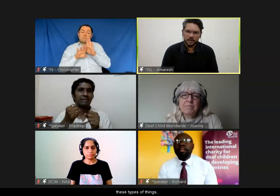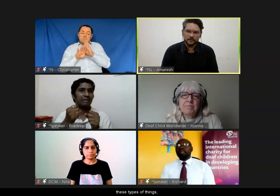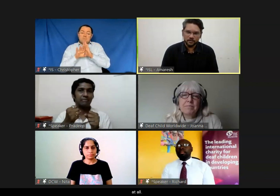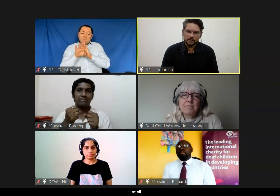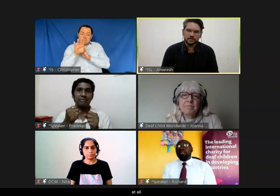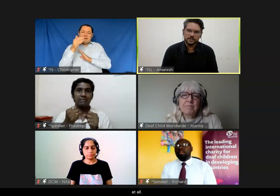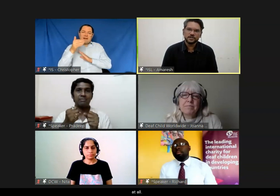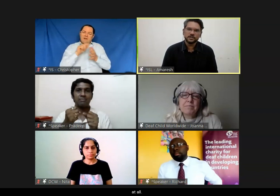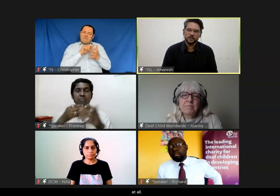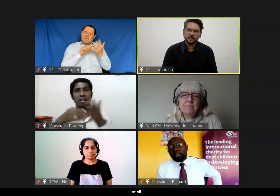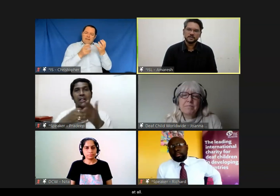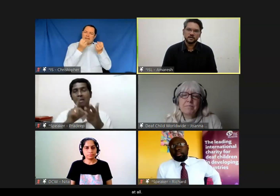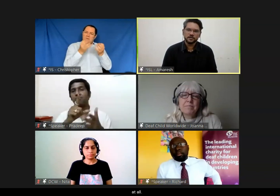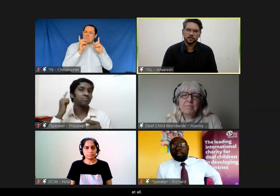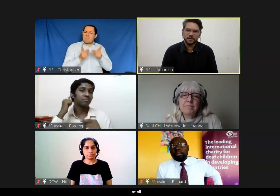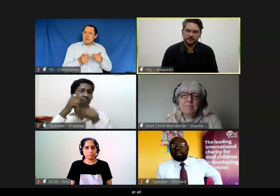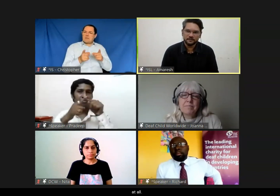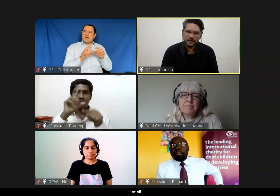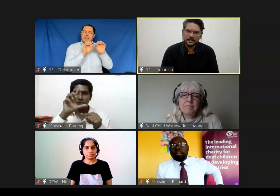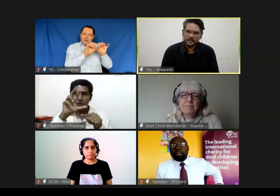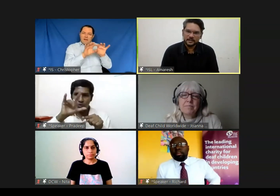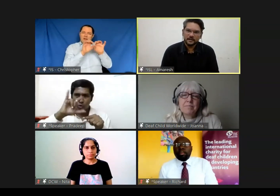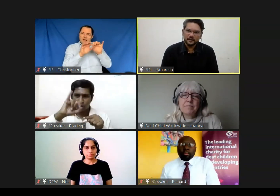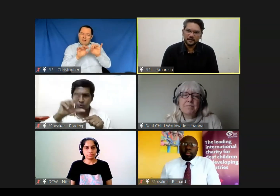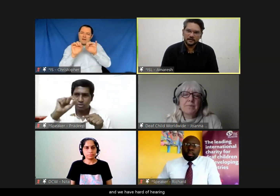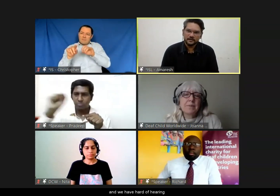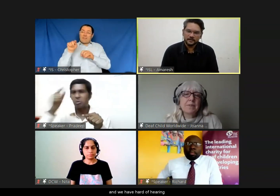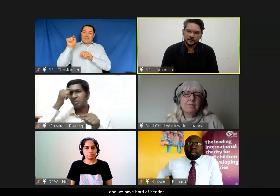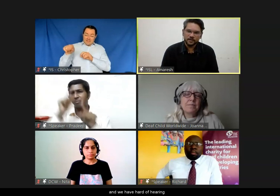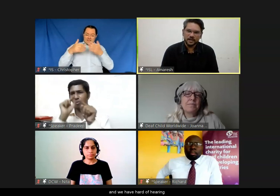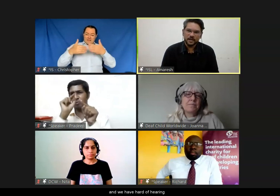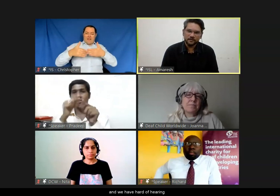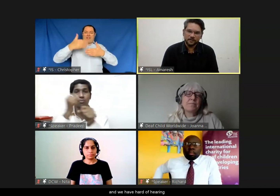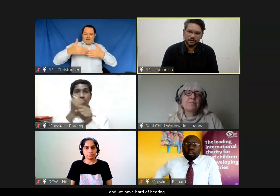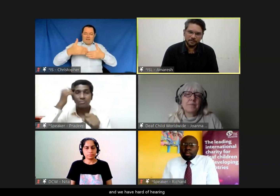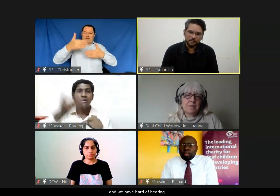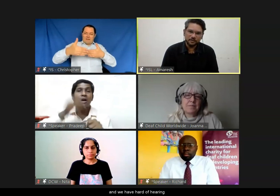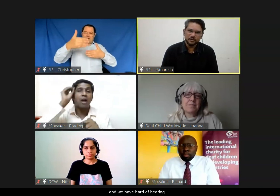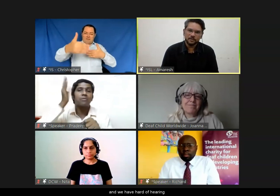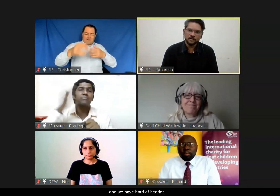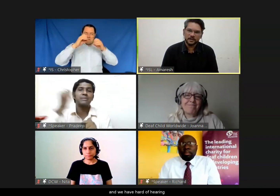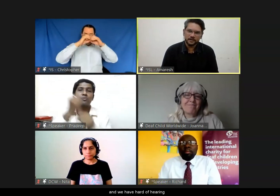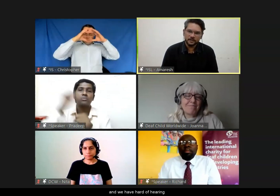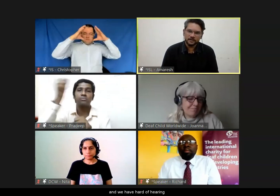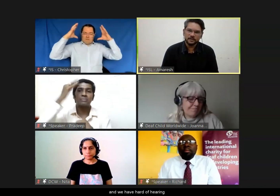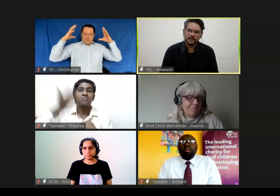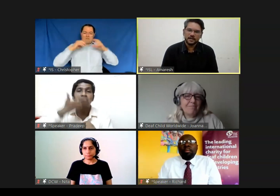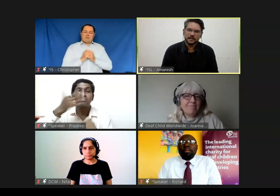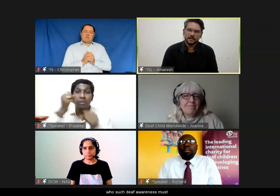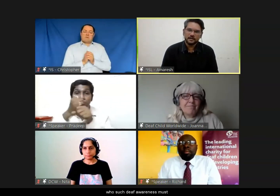are not aware of at all. So such awareness also should be given. And we have hard of hearing people who can